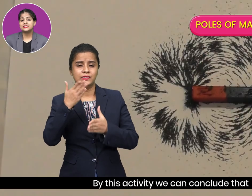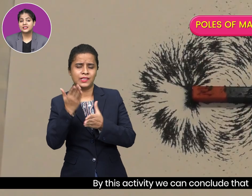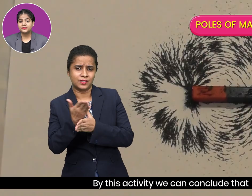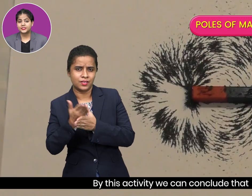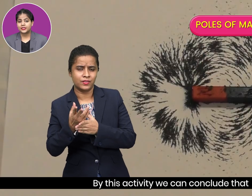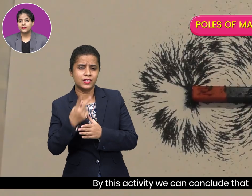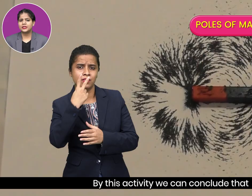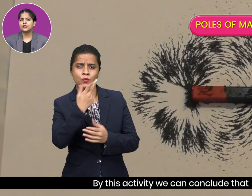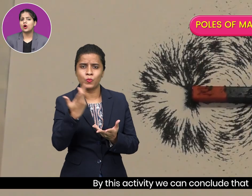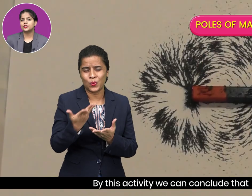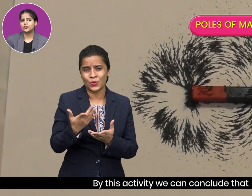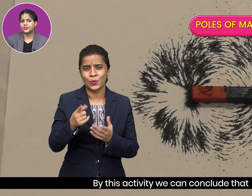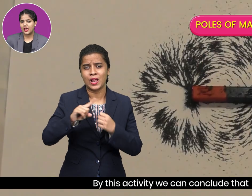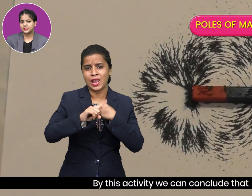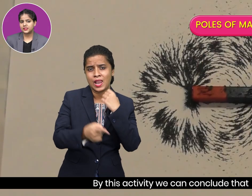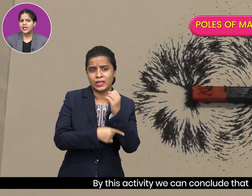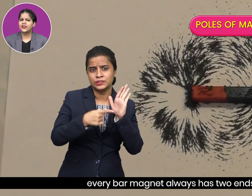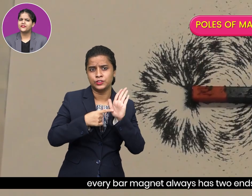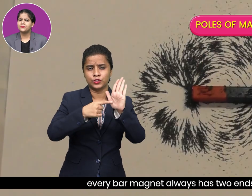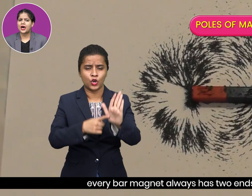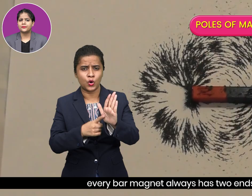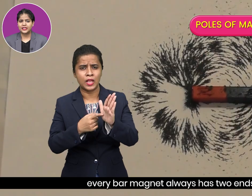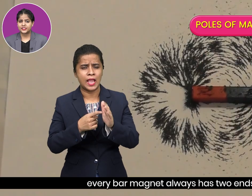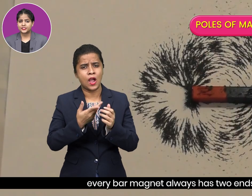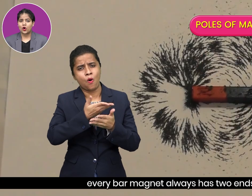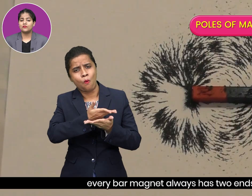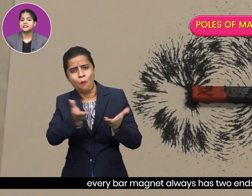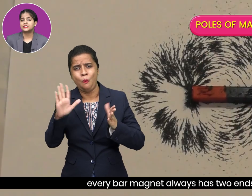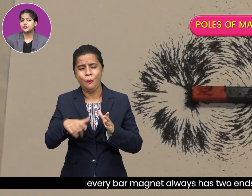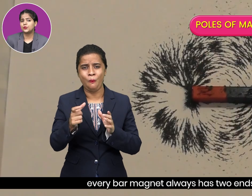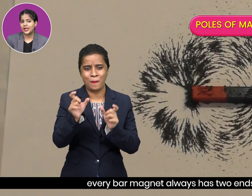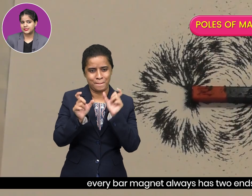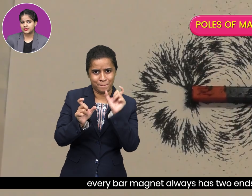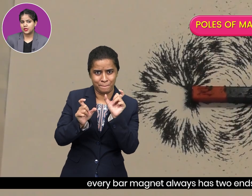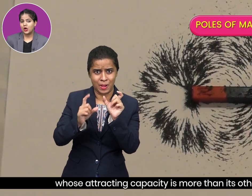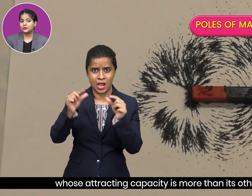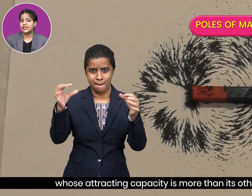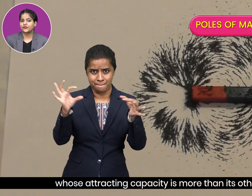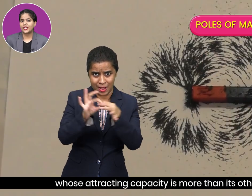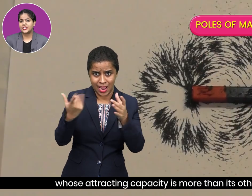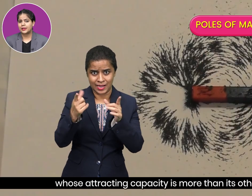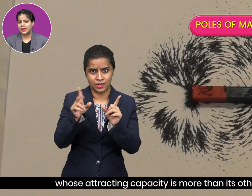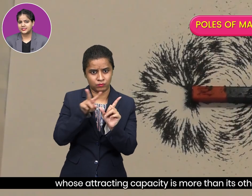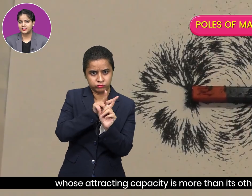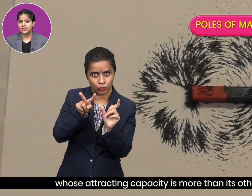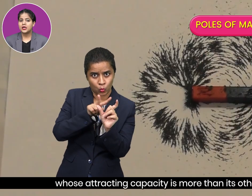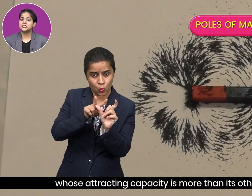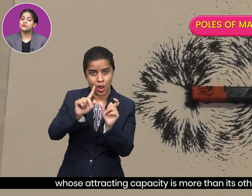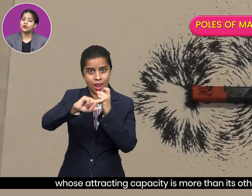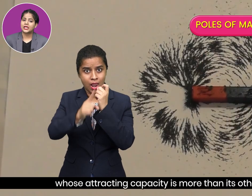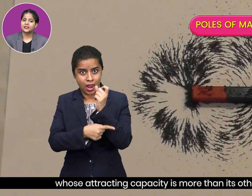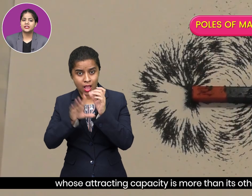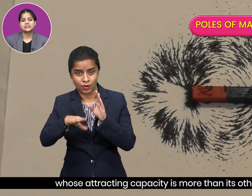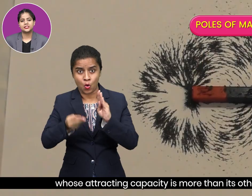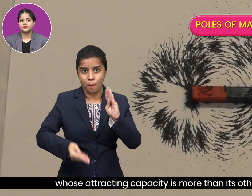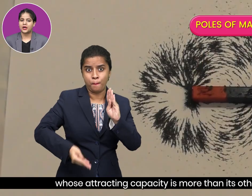By this activity, we can conclude that every bar magnet always has two ends whose attracting capacity is